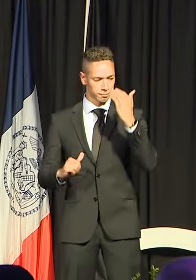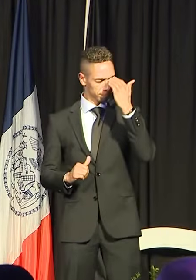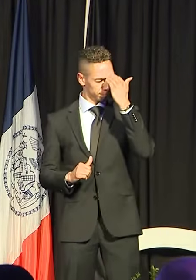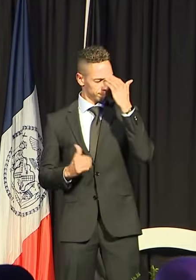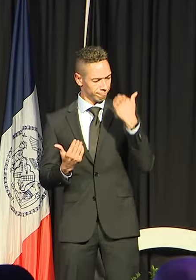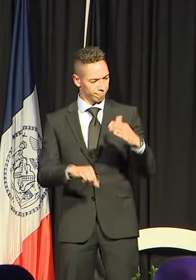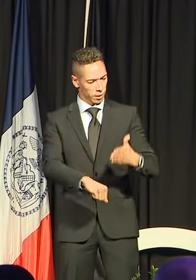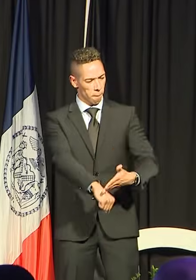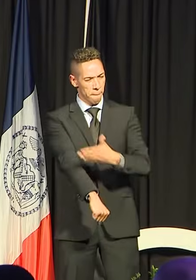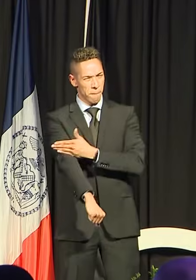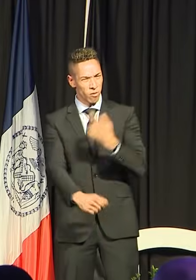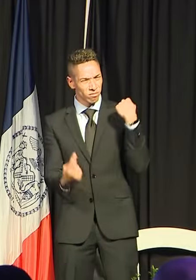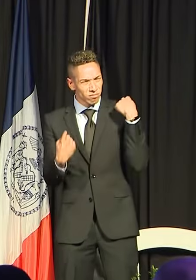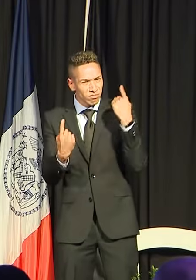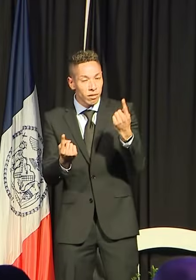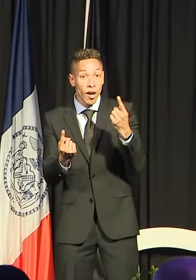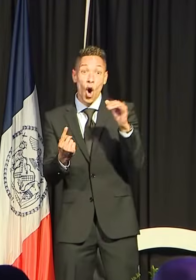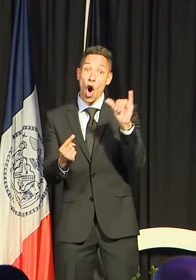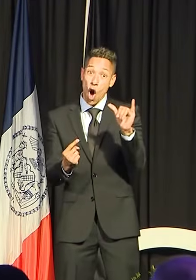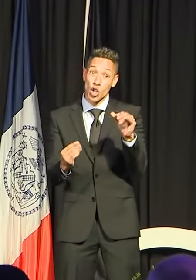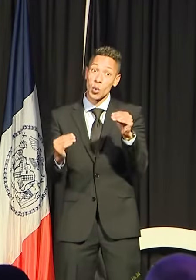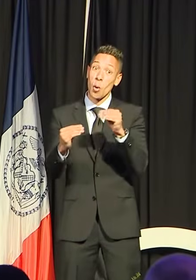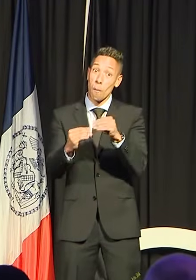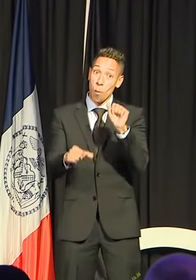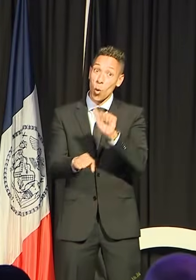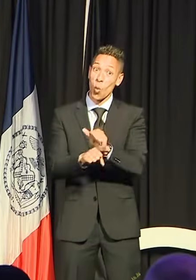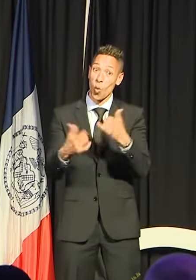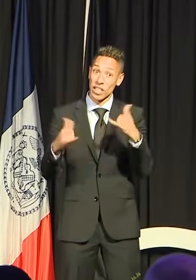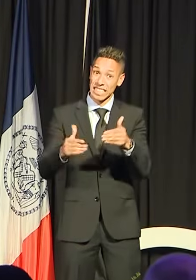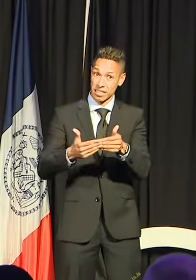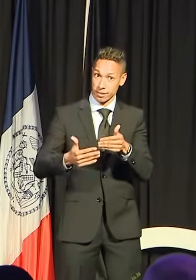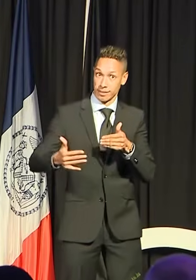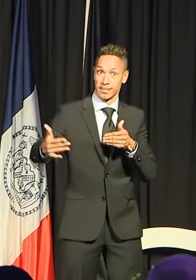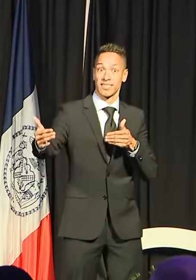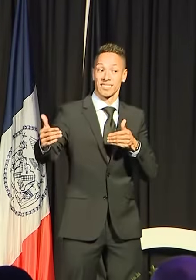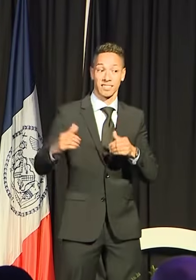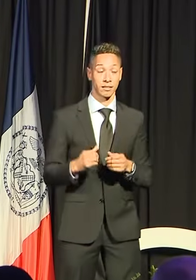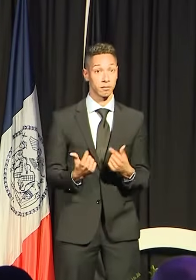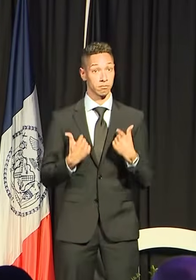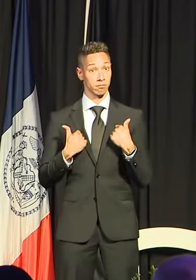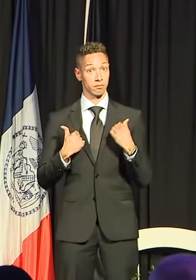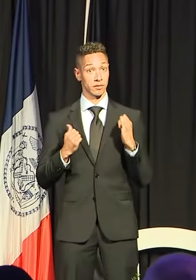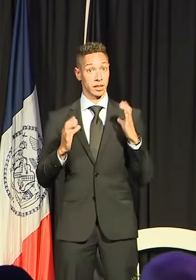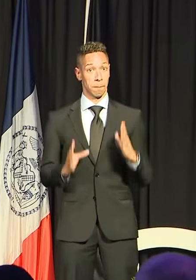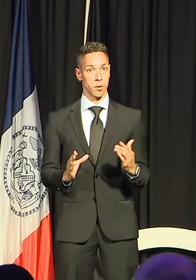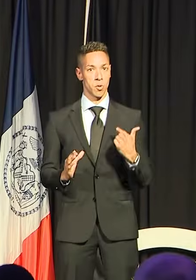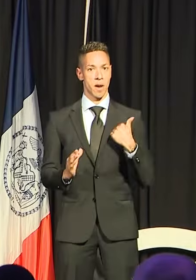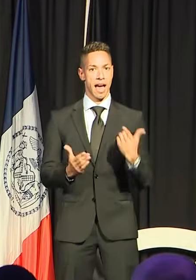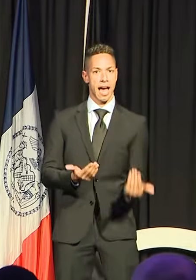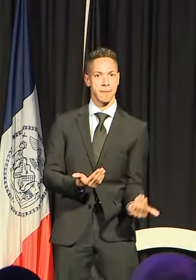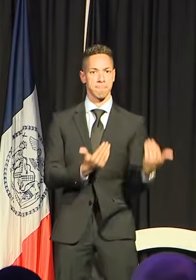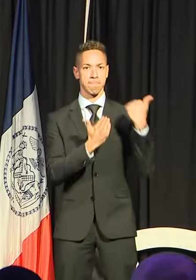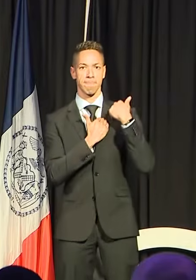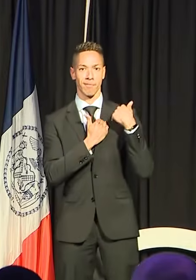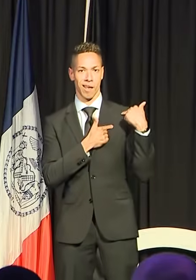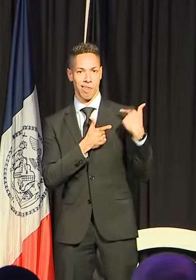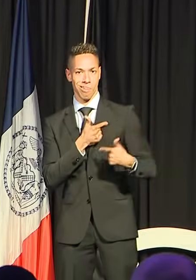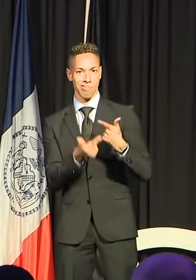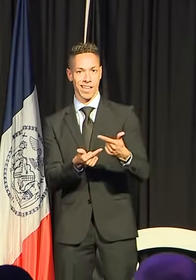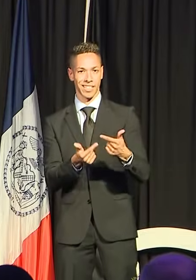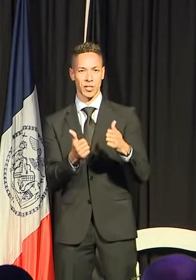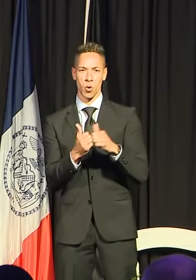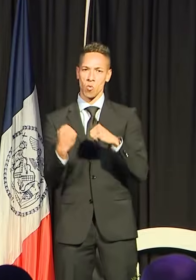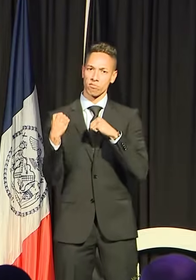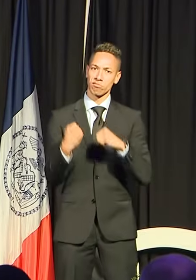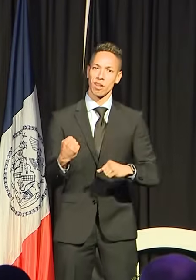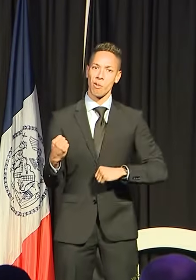we've come and how much farther we must go. As commissioner, I carry that legacy with deep pride